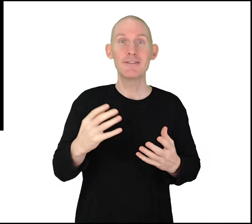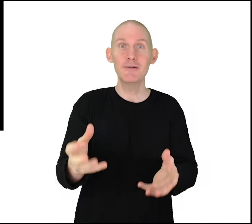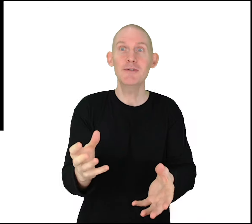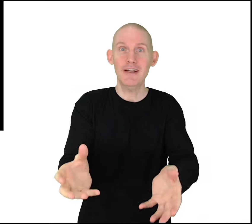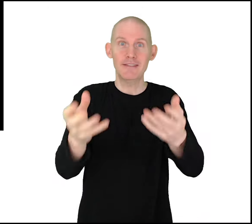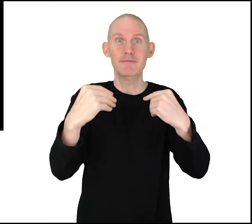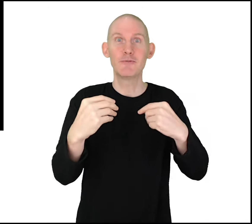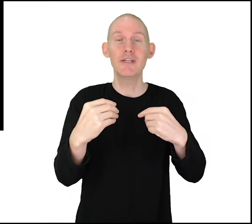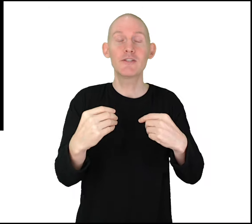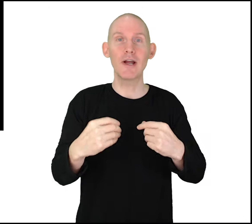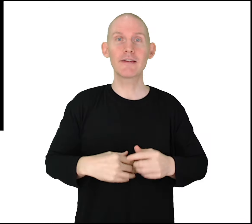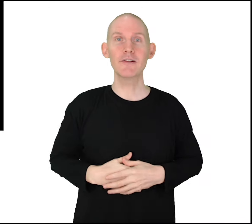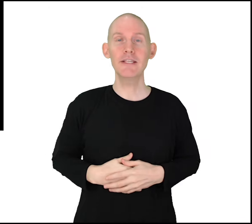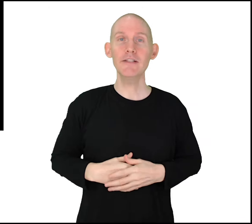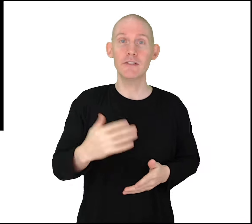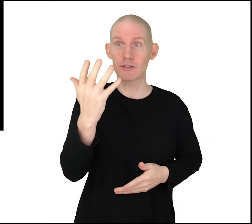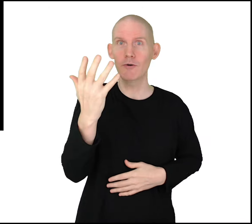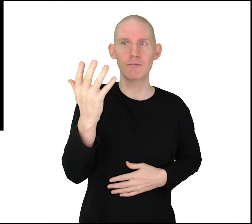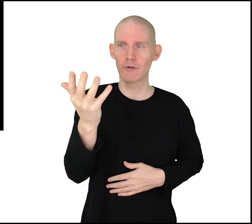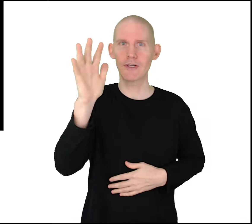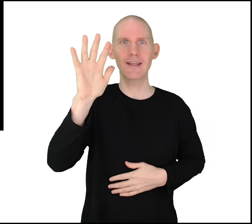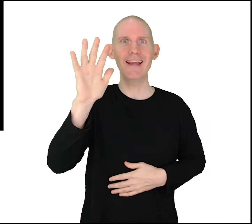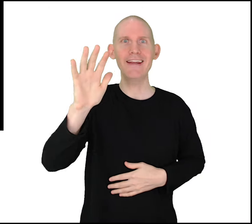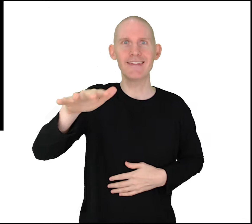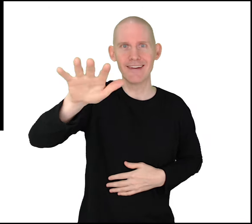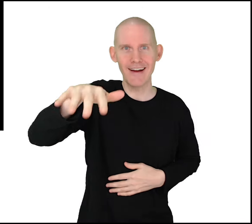to reattract their attention. So look at the hand.